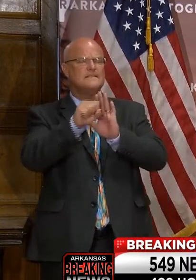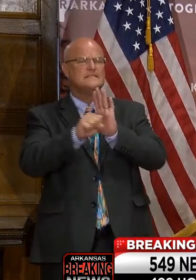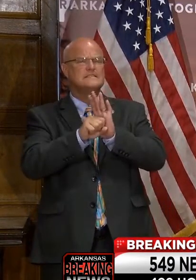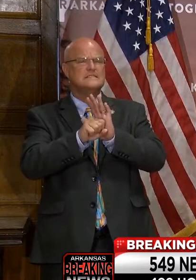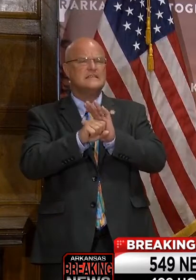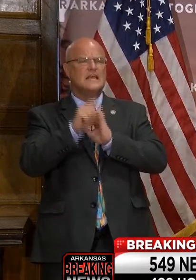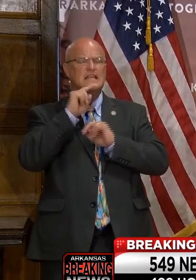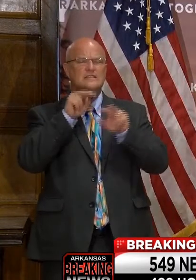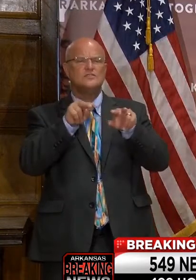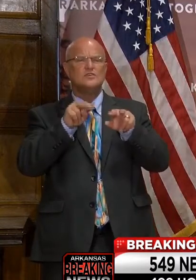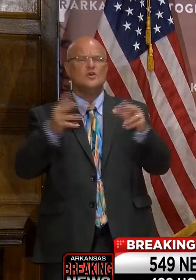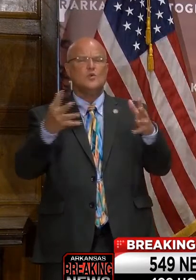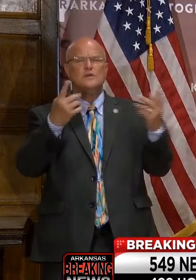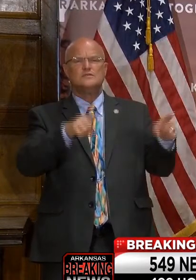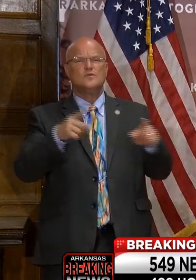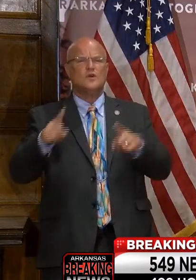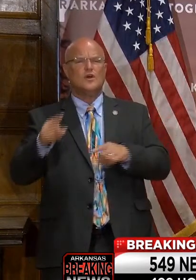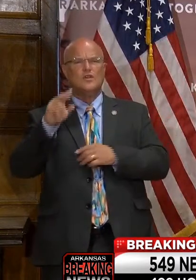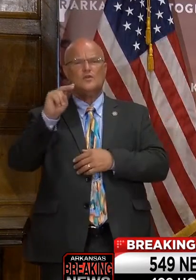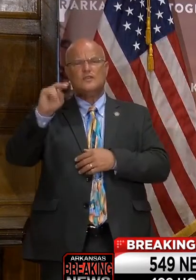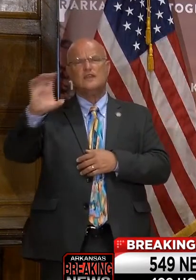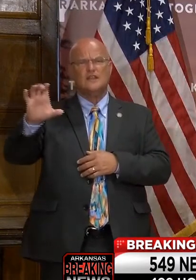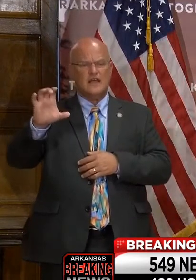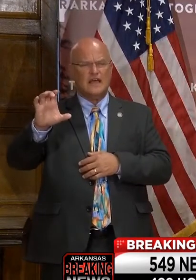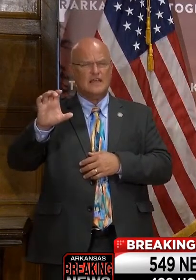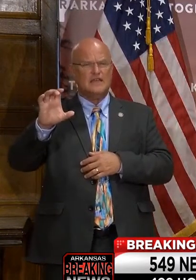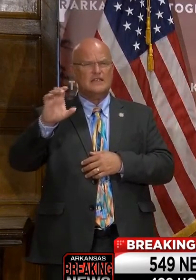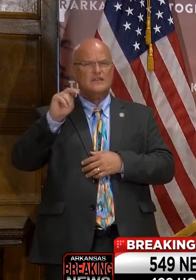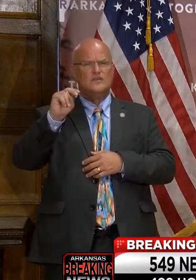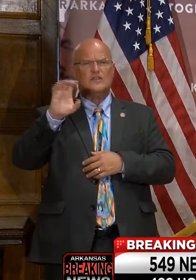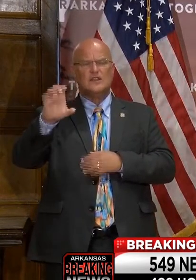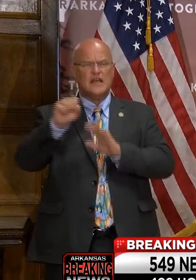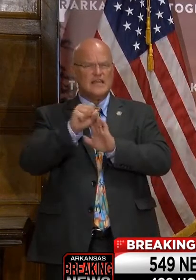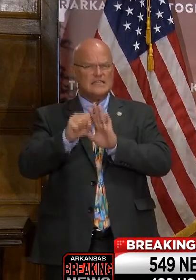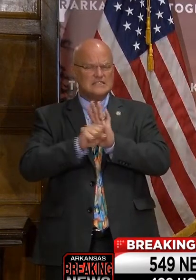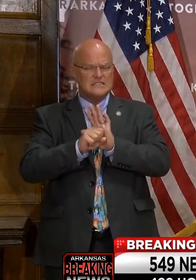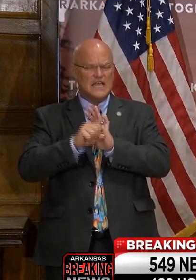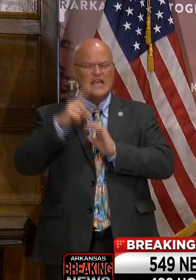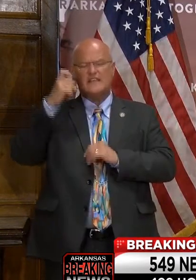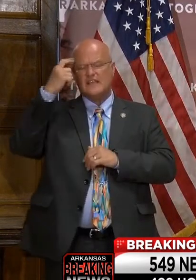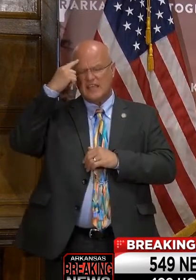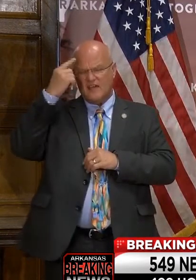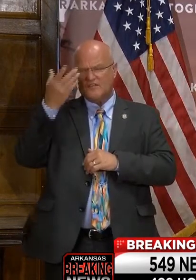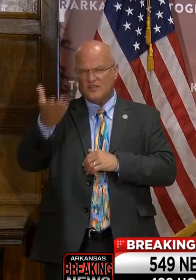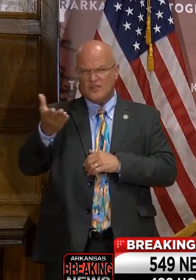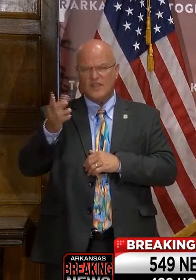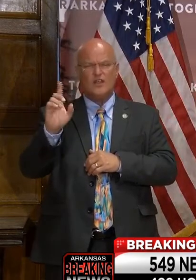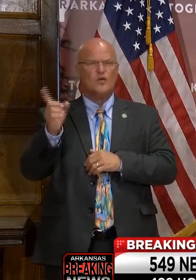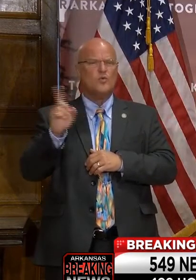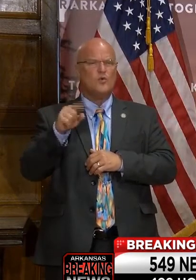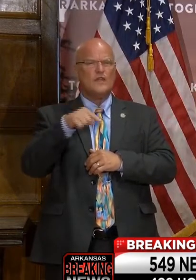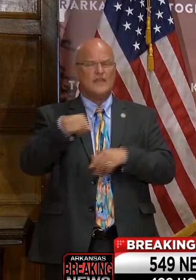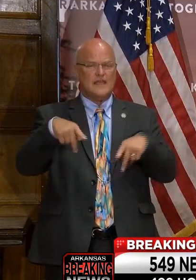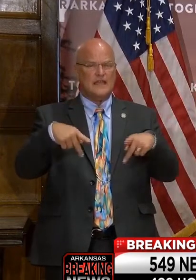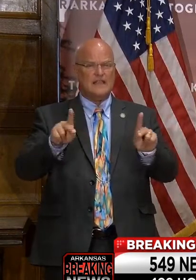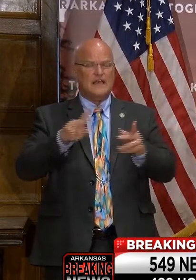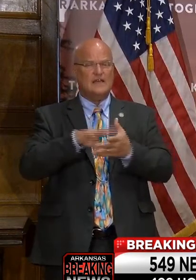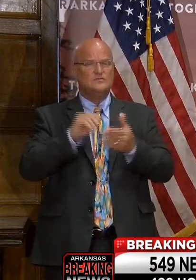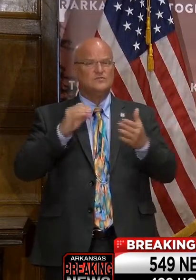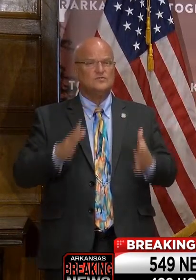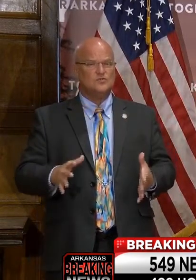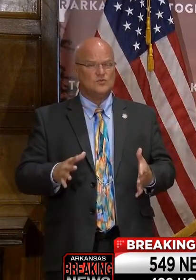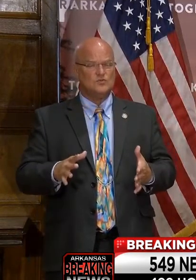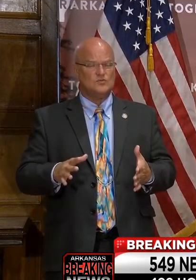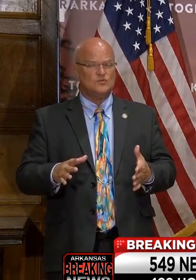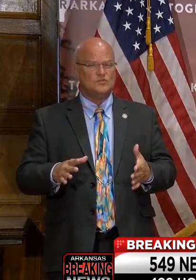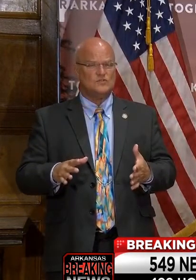is looking at what's going on in North Carolina State, Notre Dame, those things where they allowed students, granted